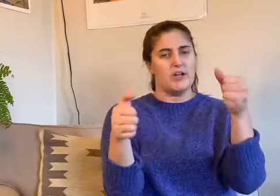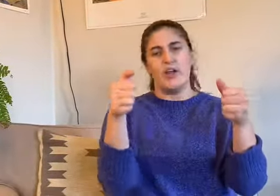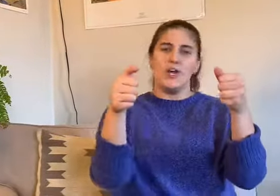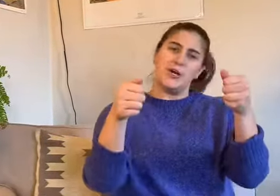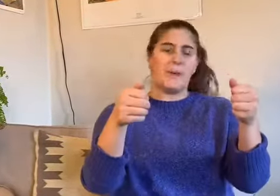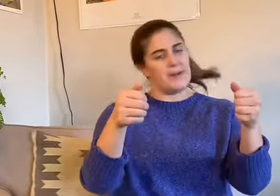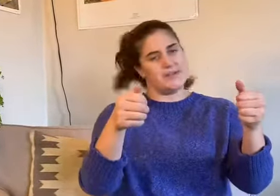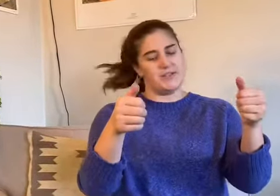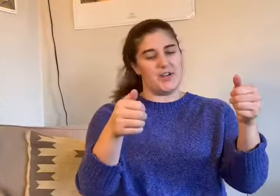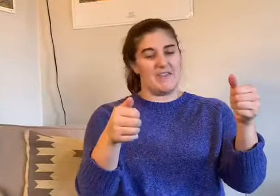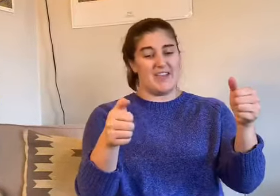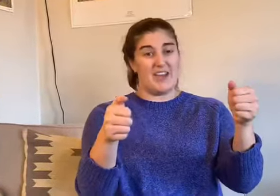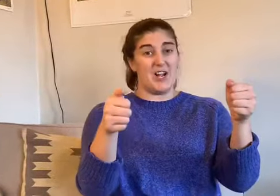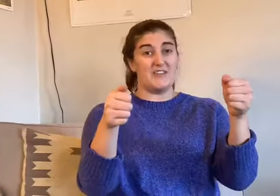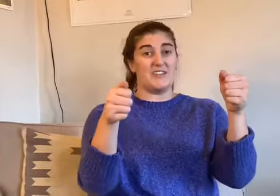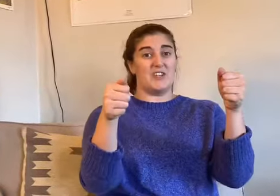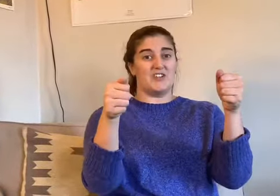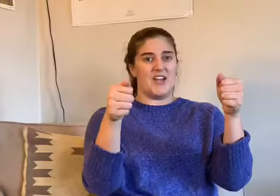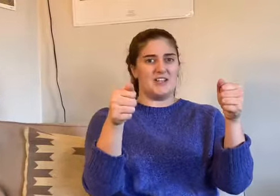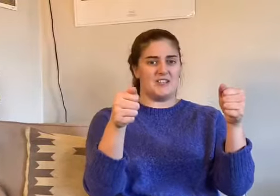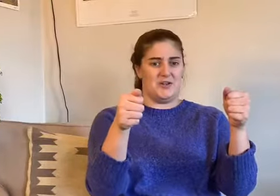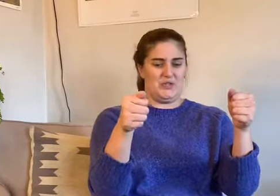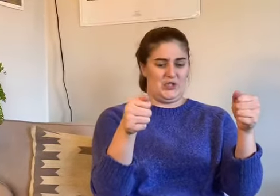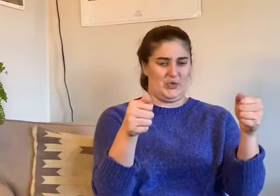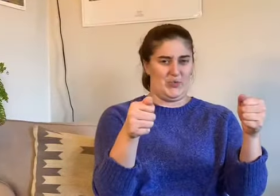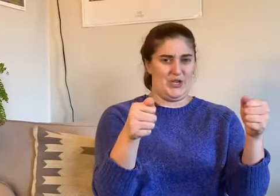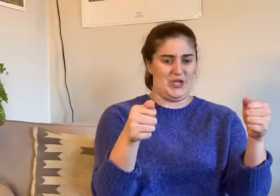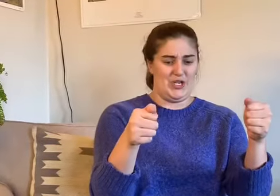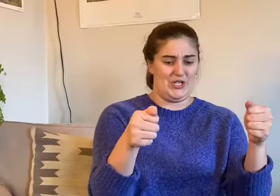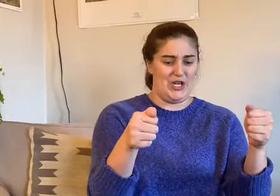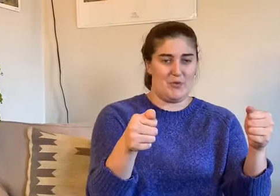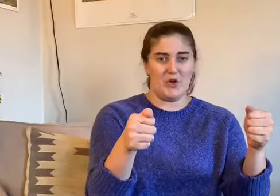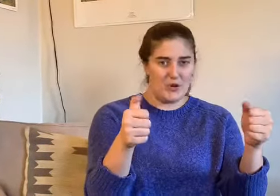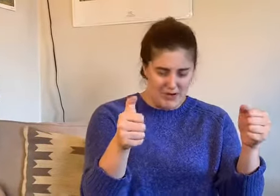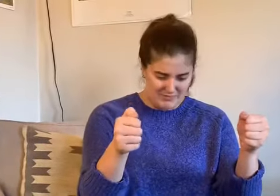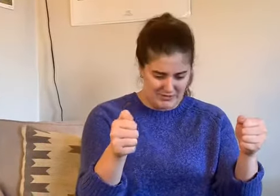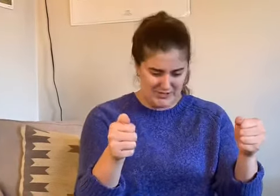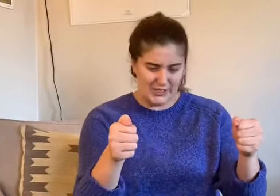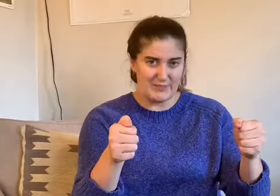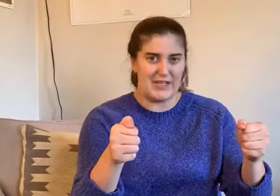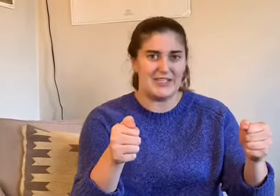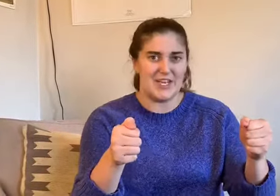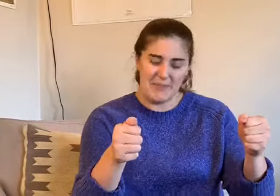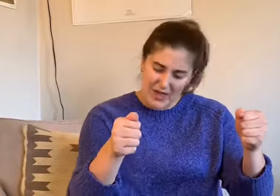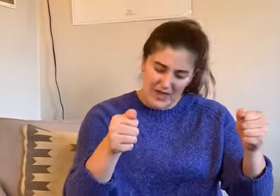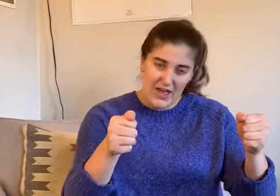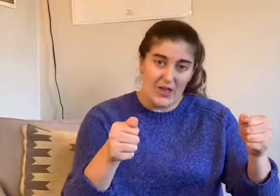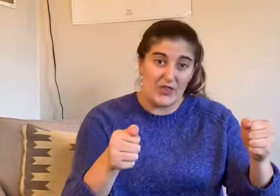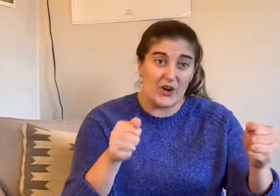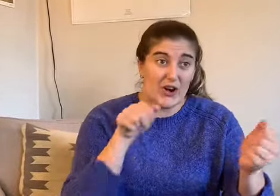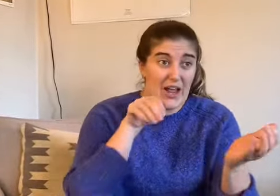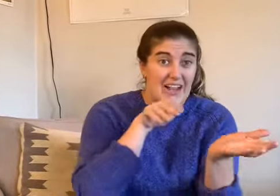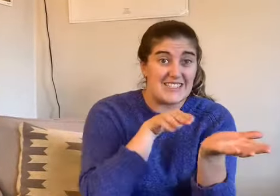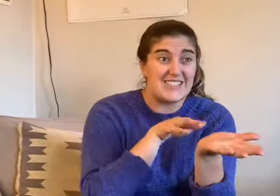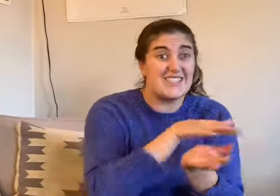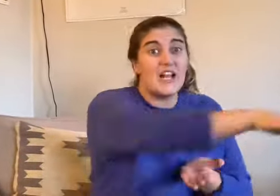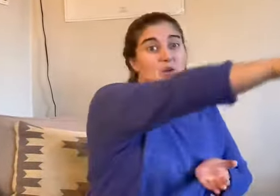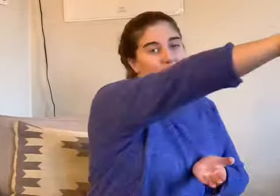your parents are driving, and all of a sudden your dad slowly speeds up, or your mom slowly speeds up. They're accelerating,